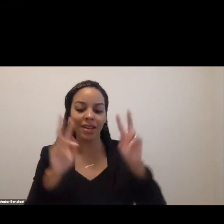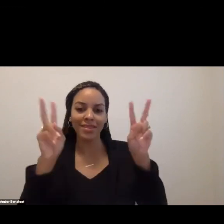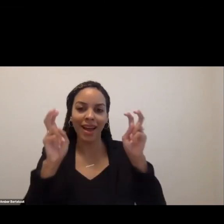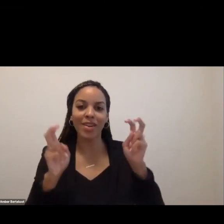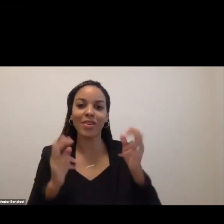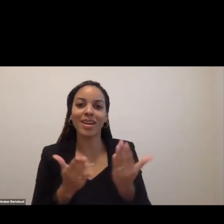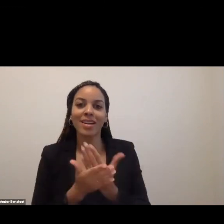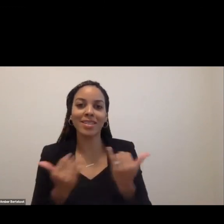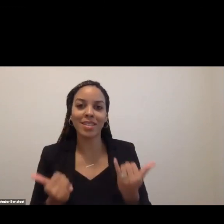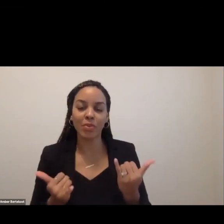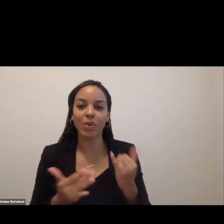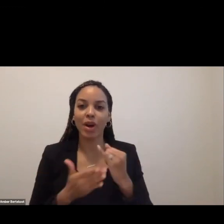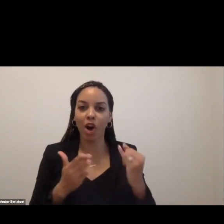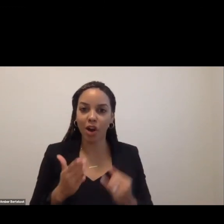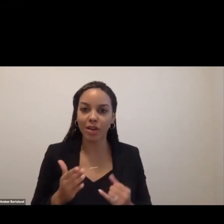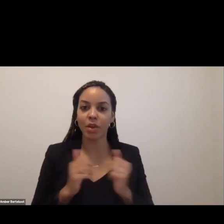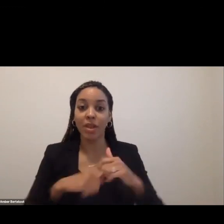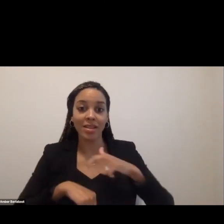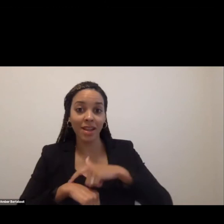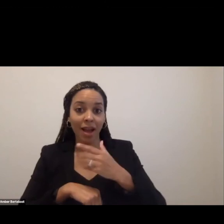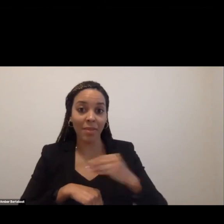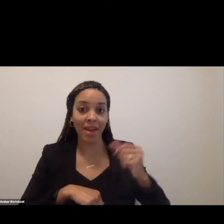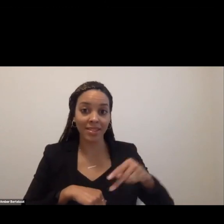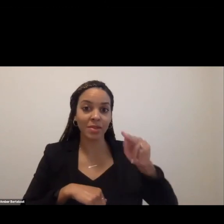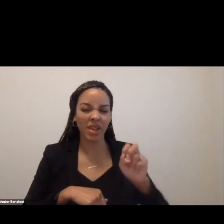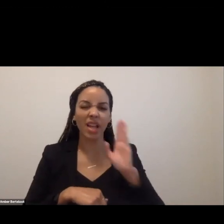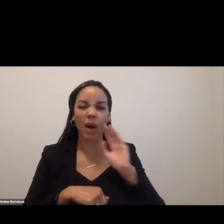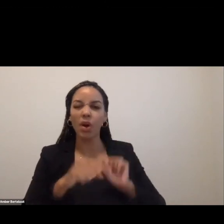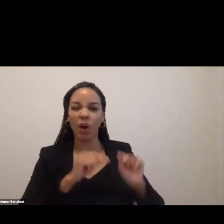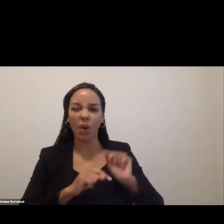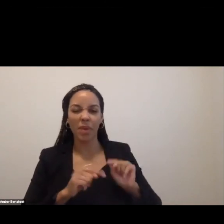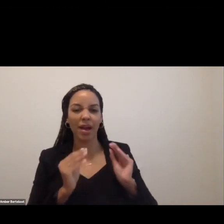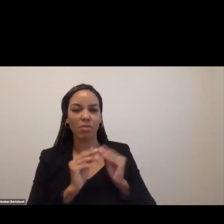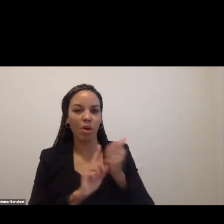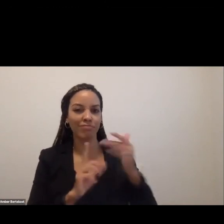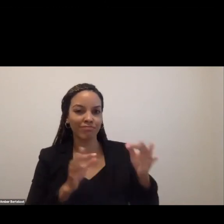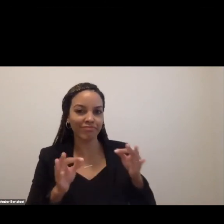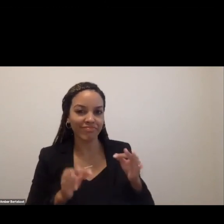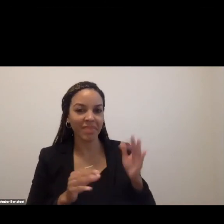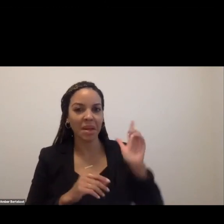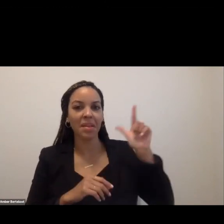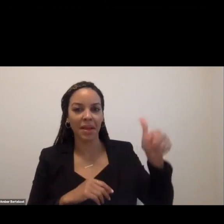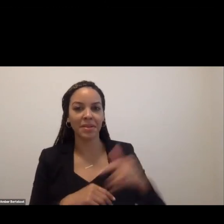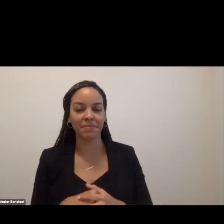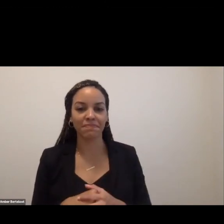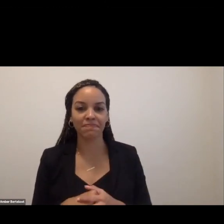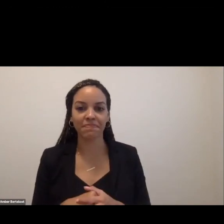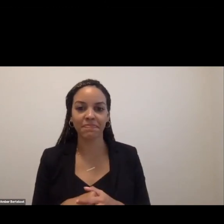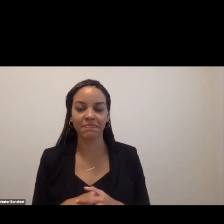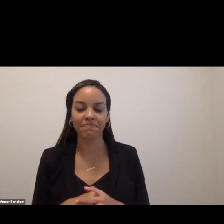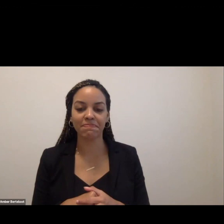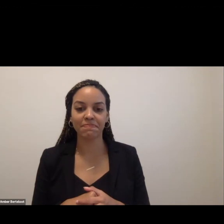and Space. I will go back to that later on in the presentation.